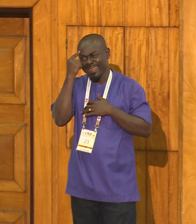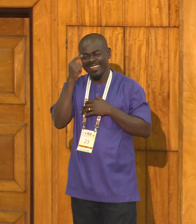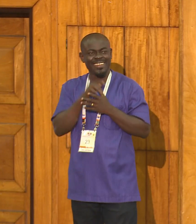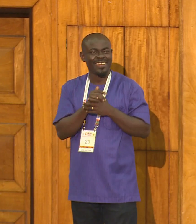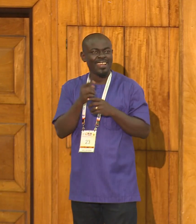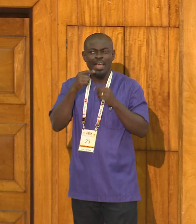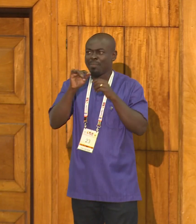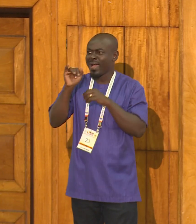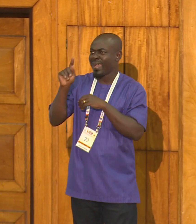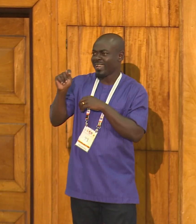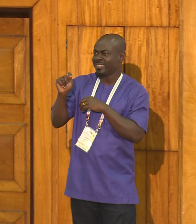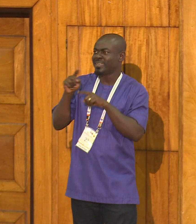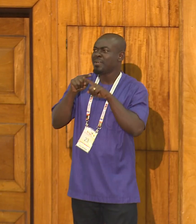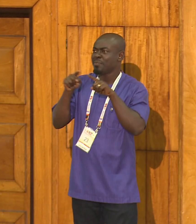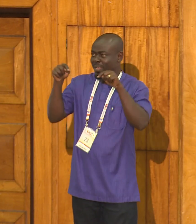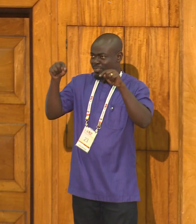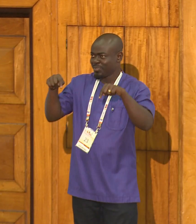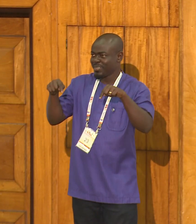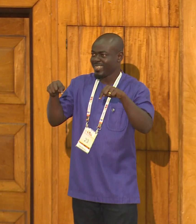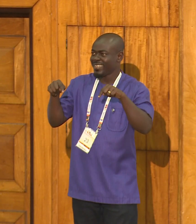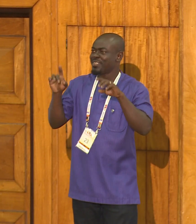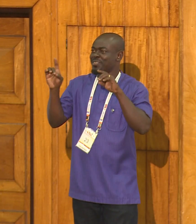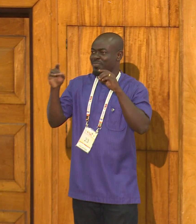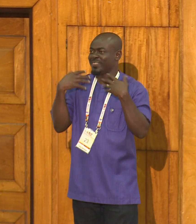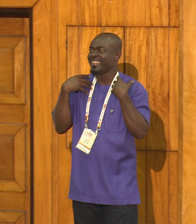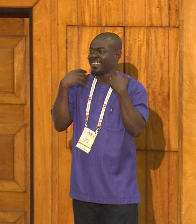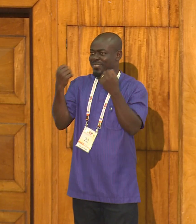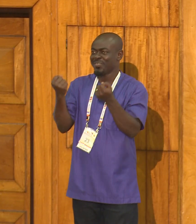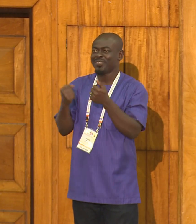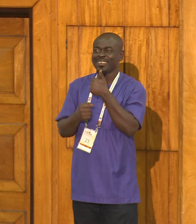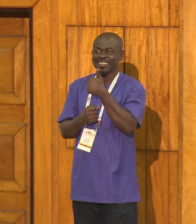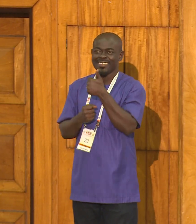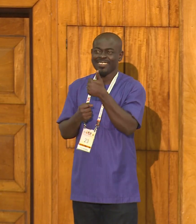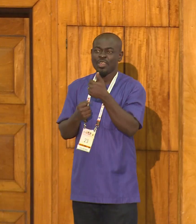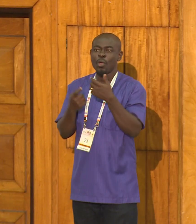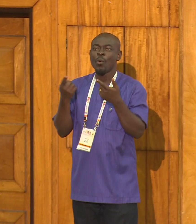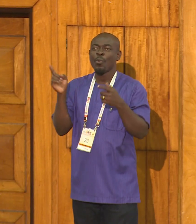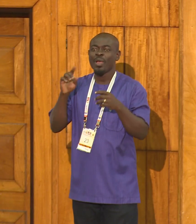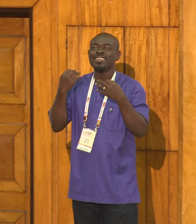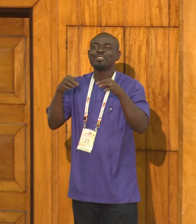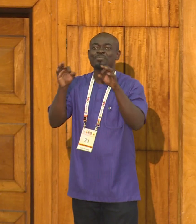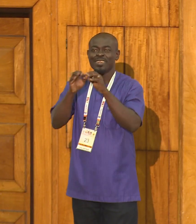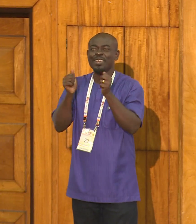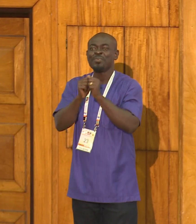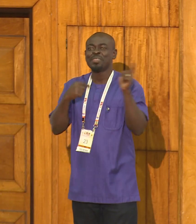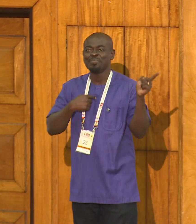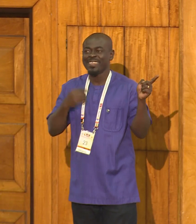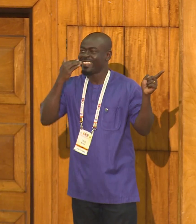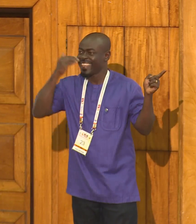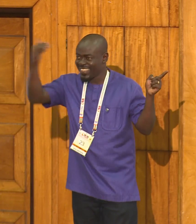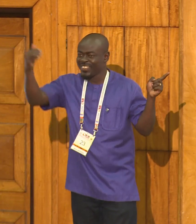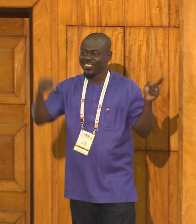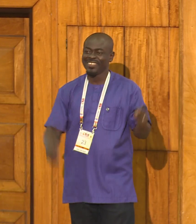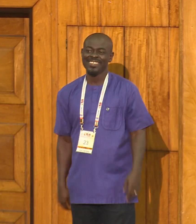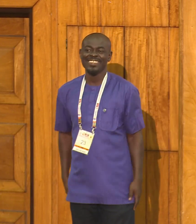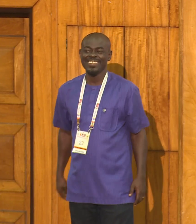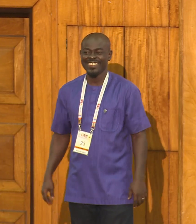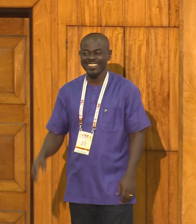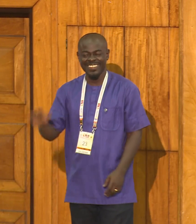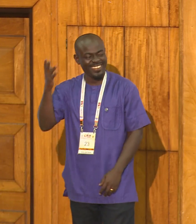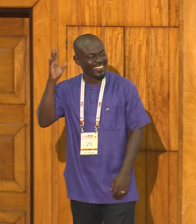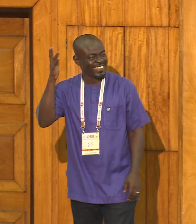about IT, but you have really squared where it matters with me. Thank you very much.